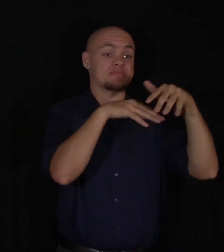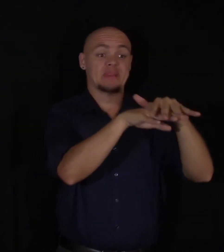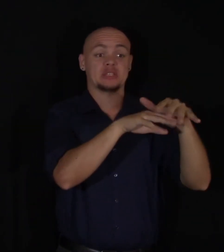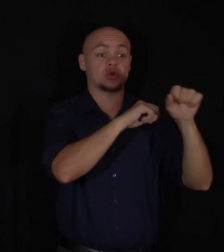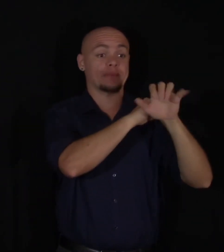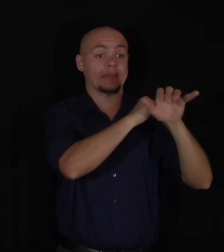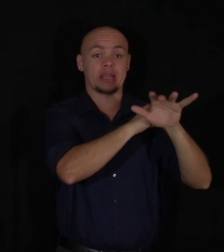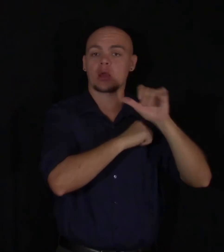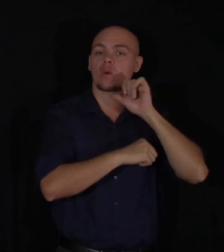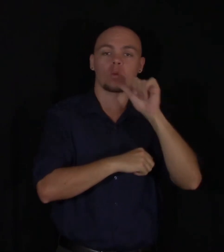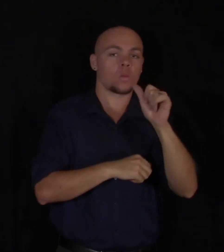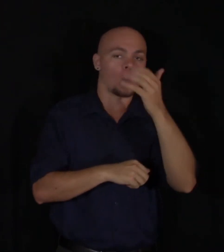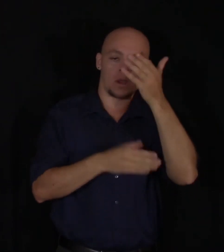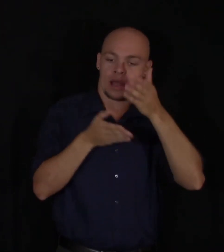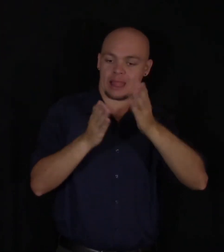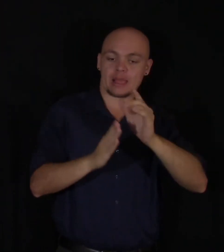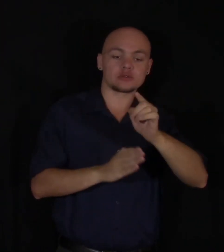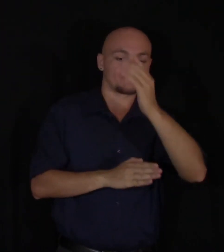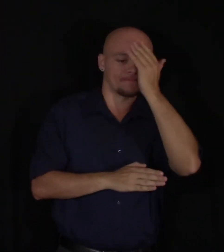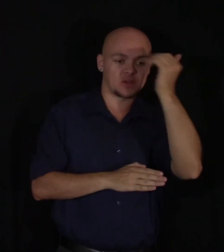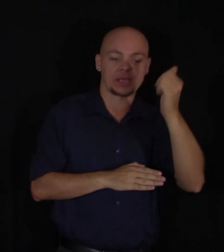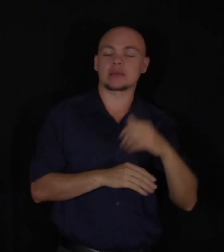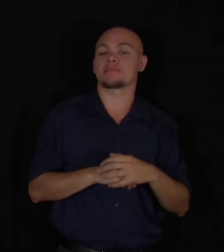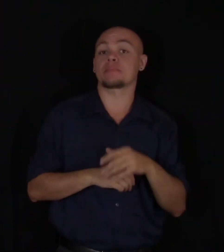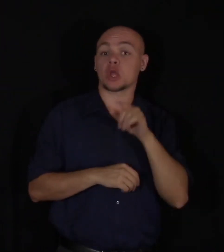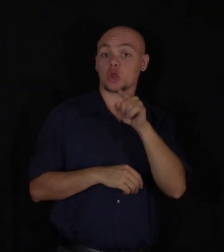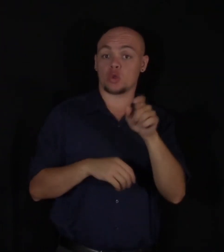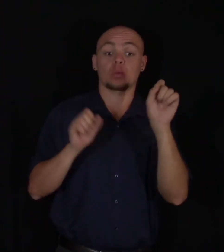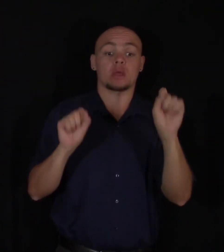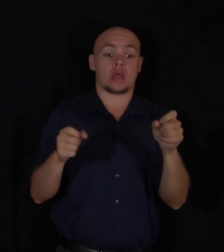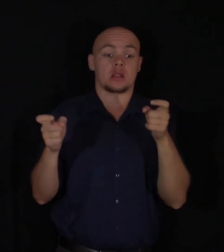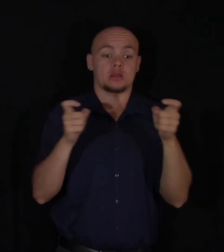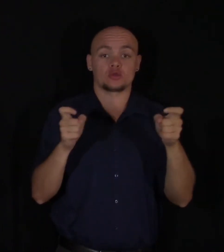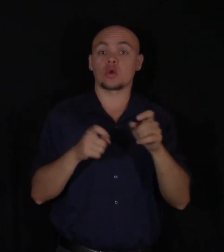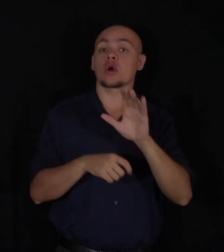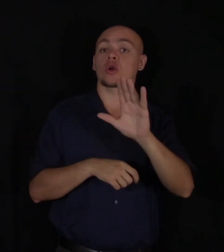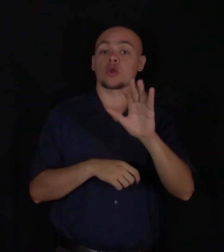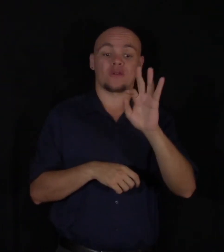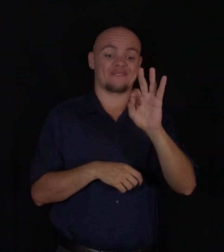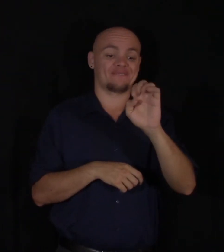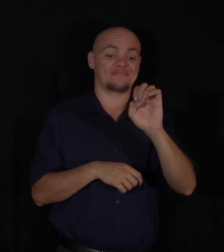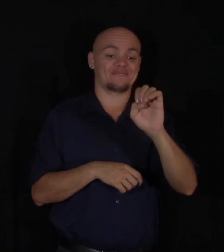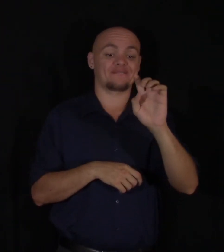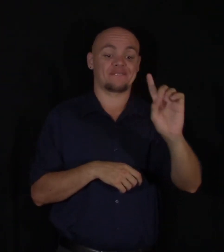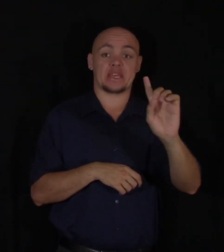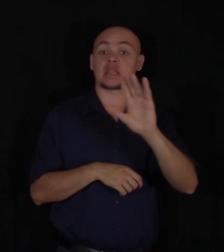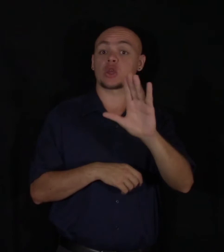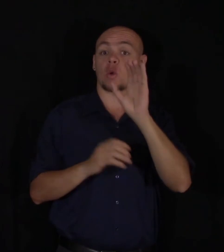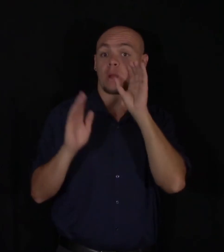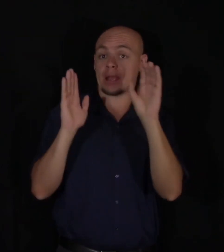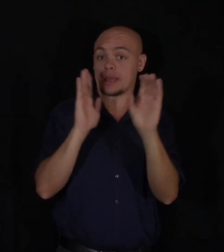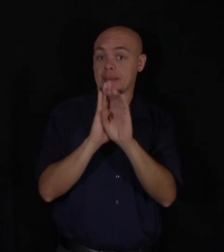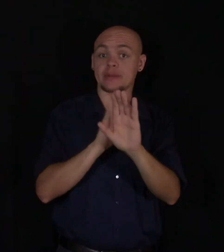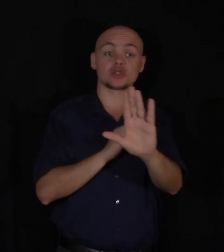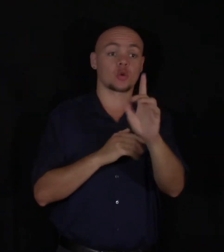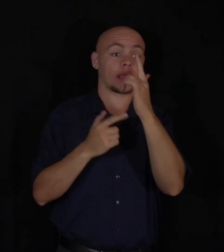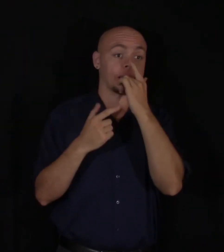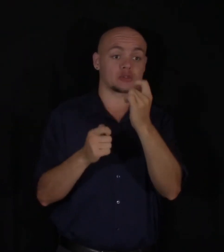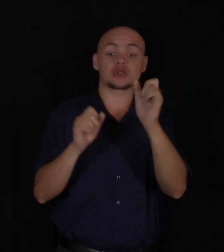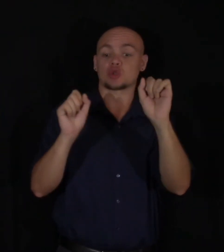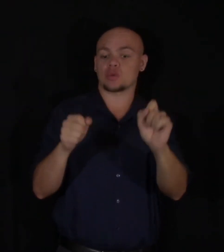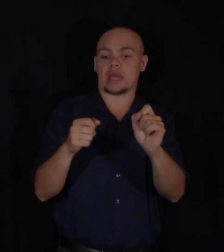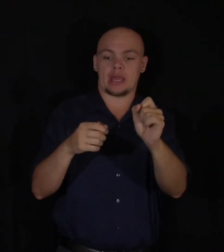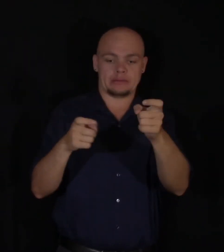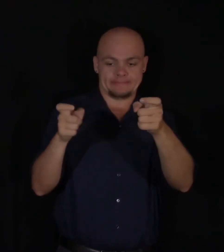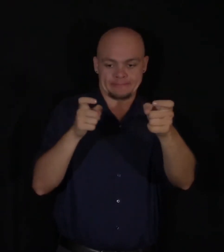follow is within your control. You have the ability to curate your feed to your image, to your interest, to